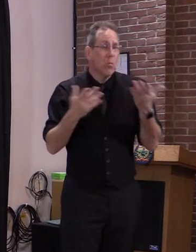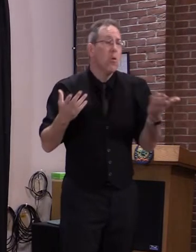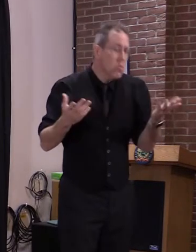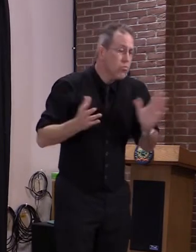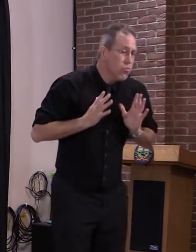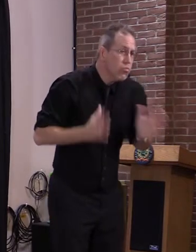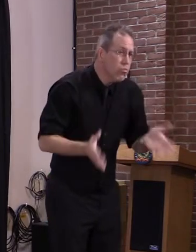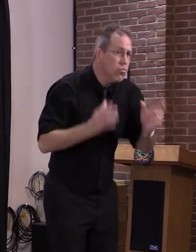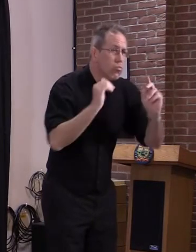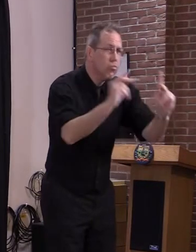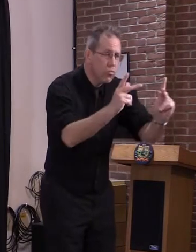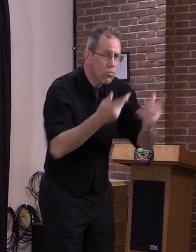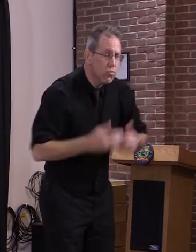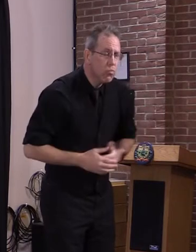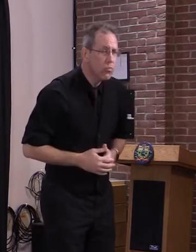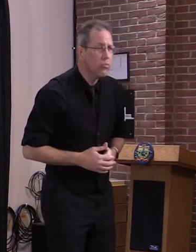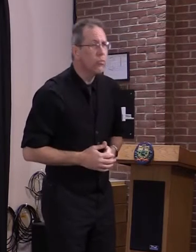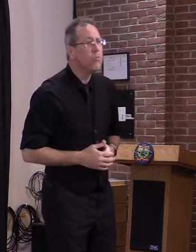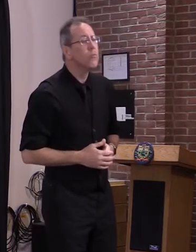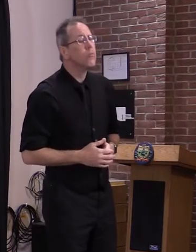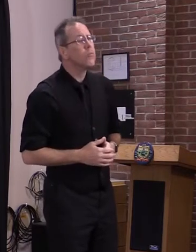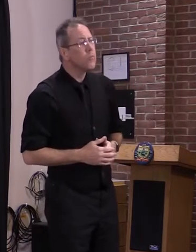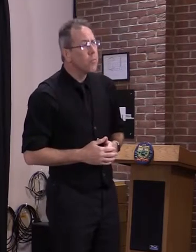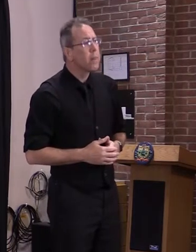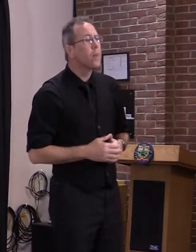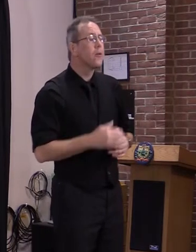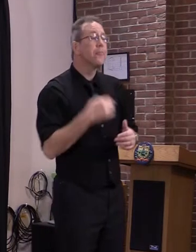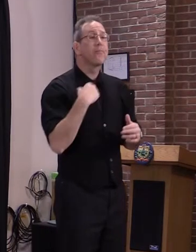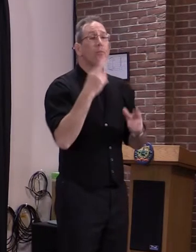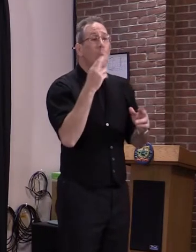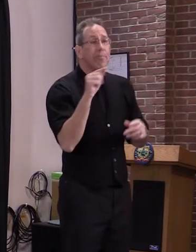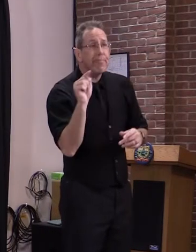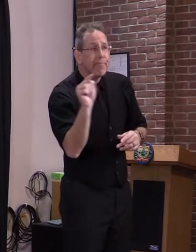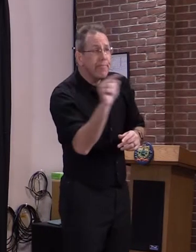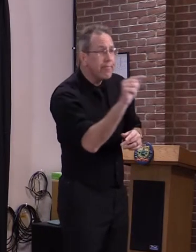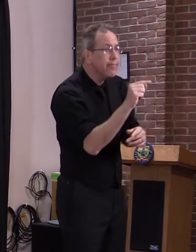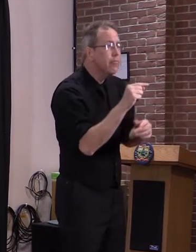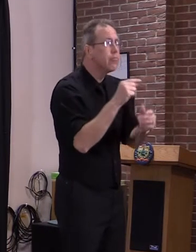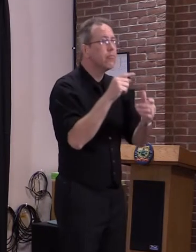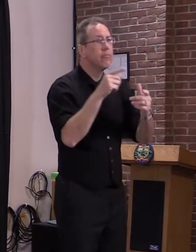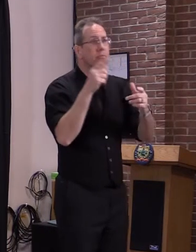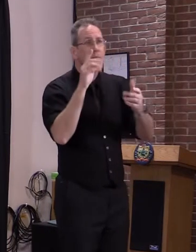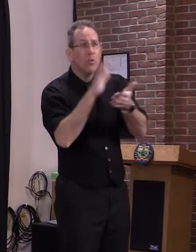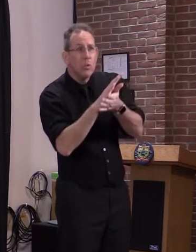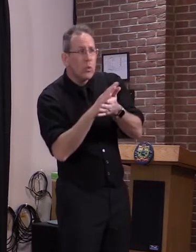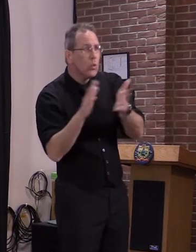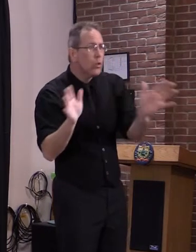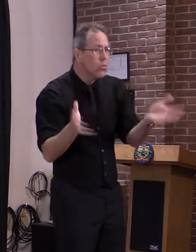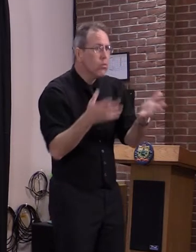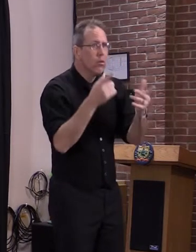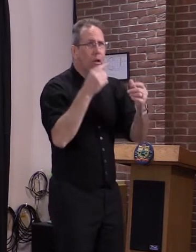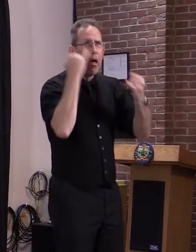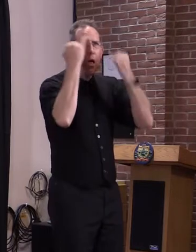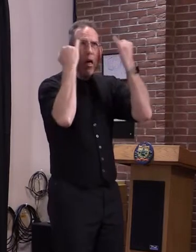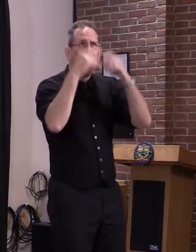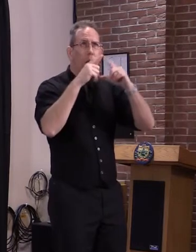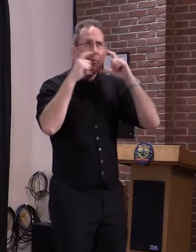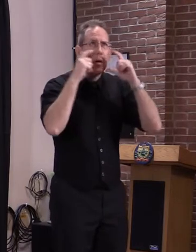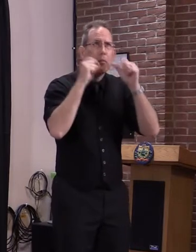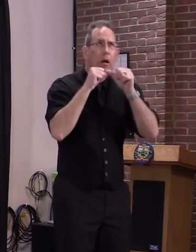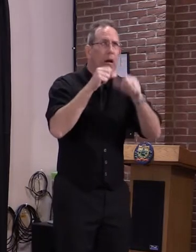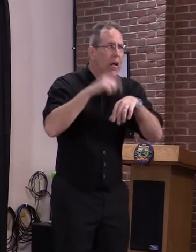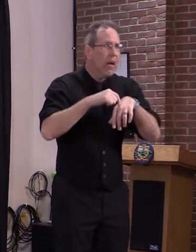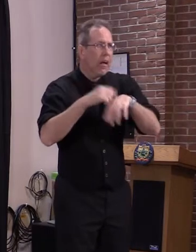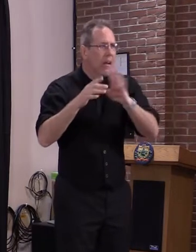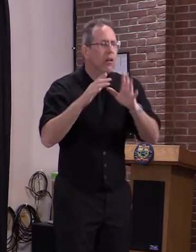mitigation recommendations will free up capacity in schools to focus on critical education recovery work, which includes utilizing the federal relief dollars